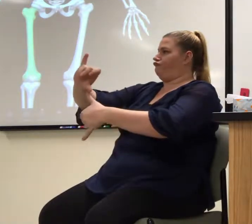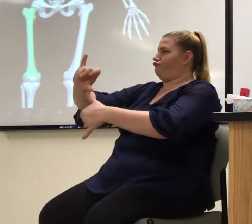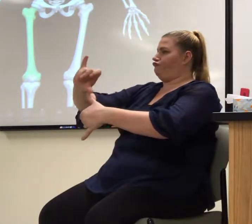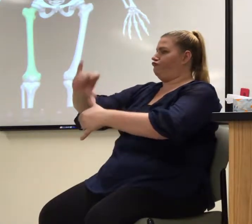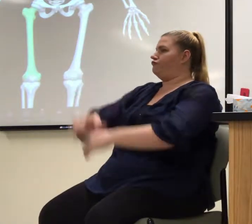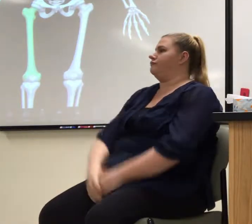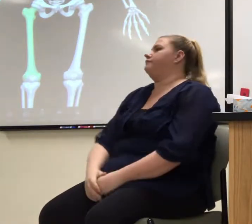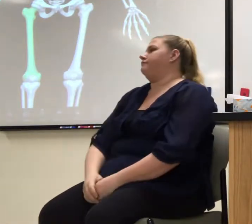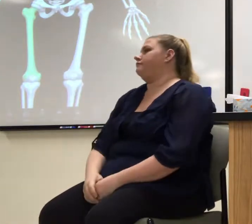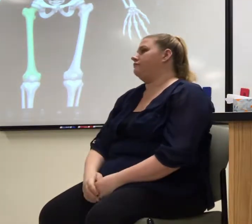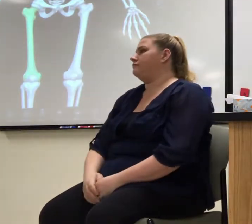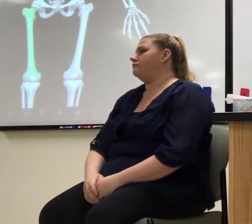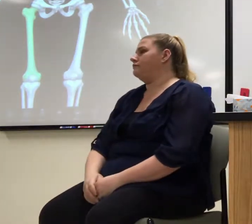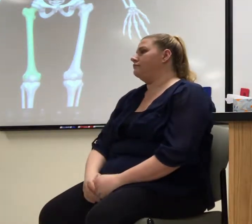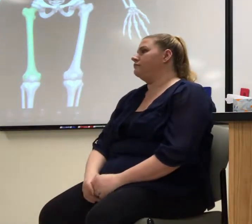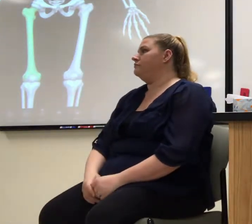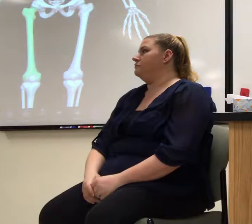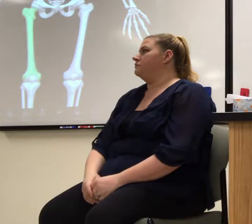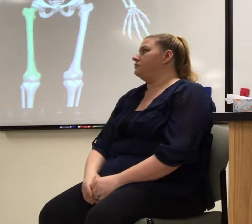one's height.